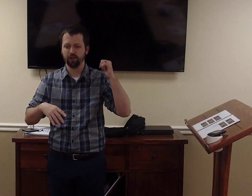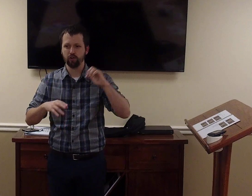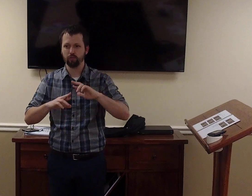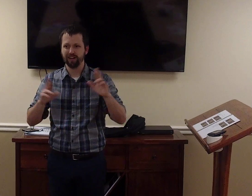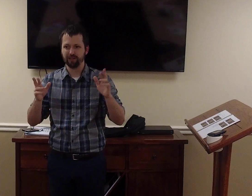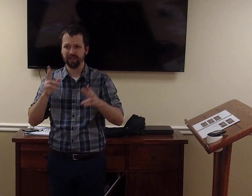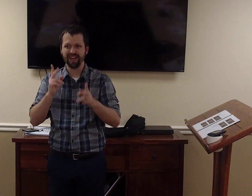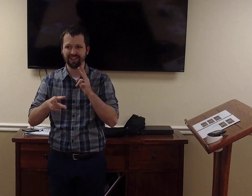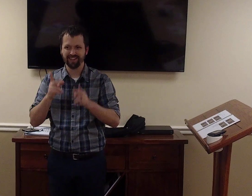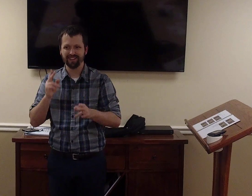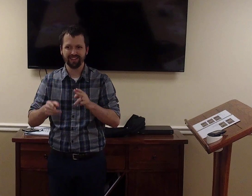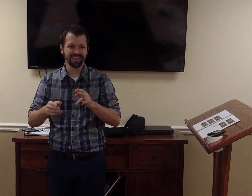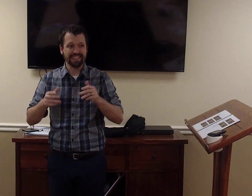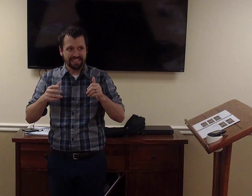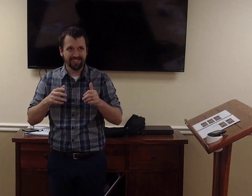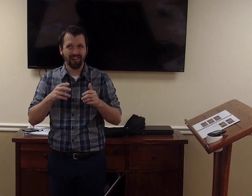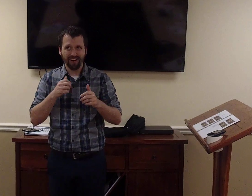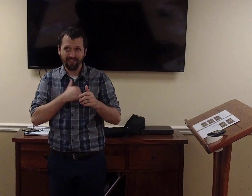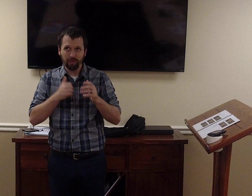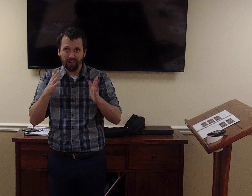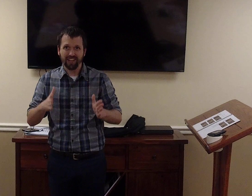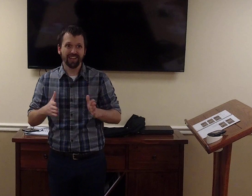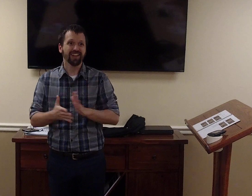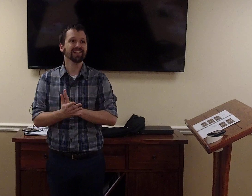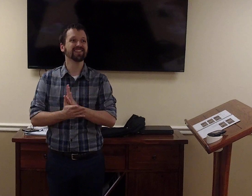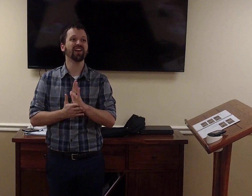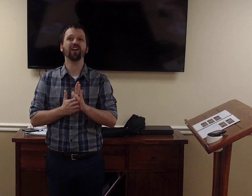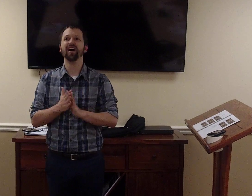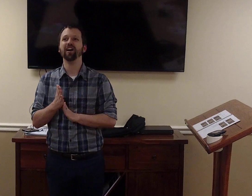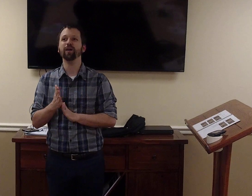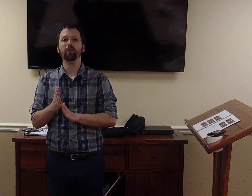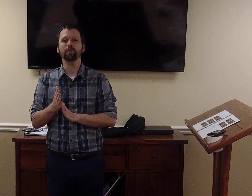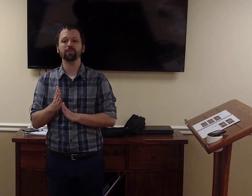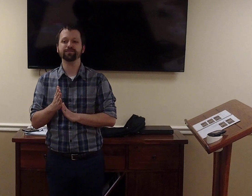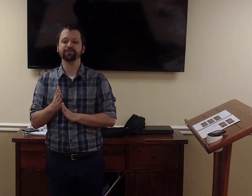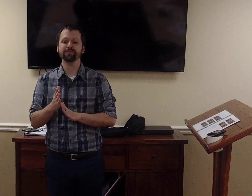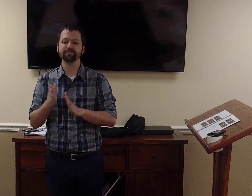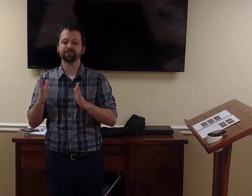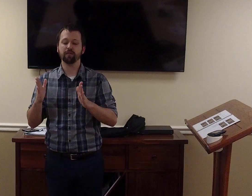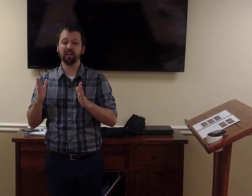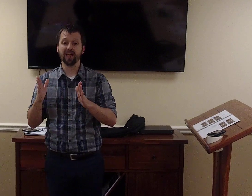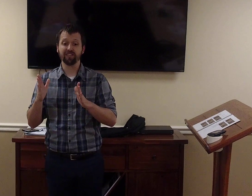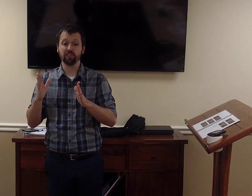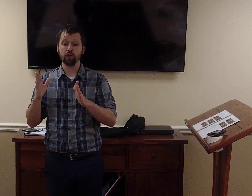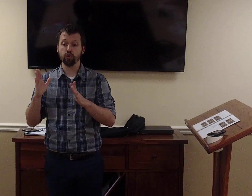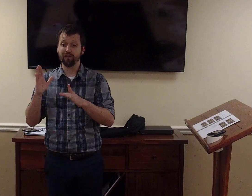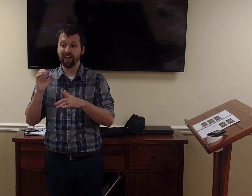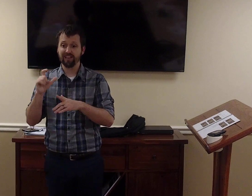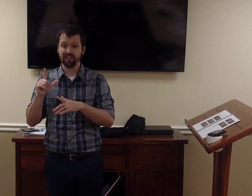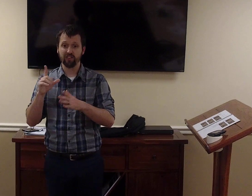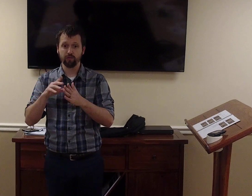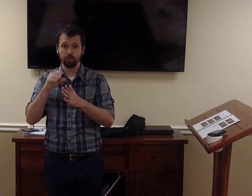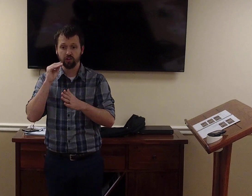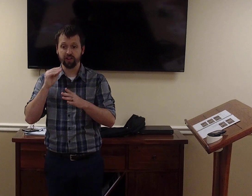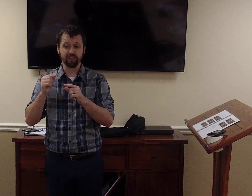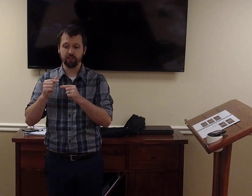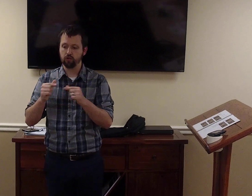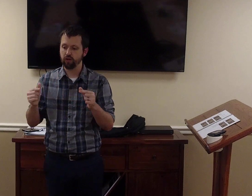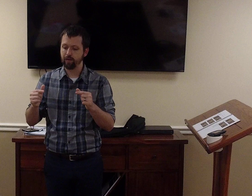at home ready to be edited. Sorry, everybody. So, but yes, so you have ASL, that's what we're learning. It's got its own grammar,